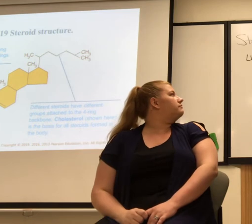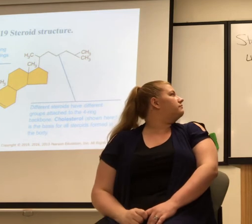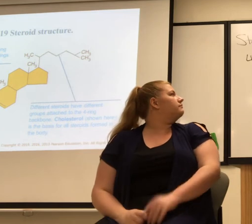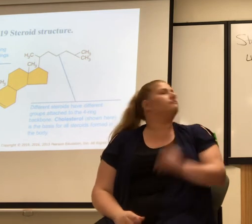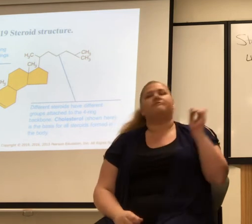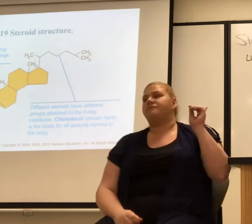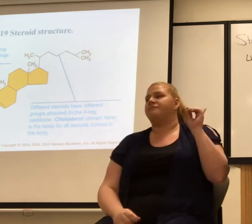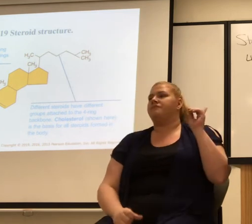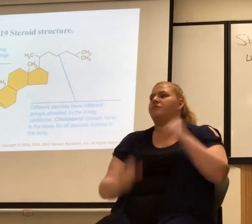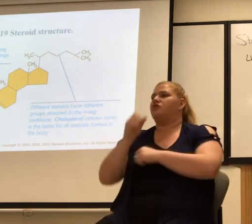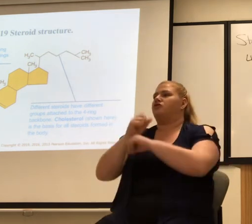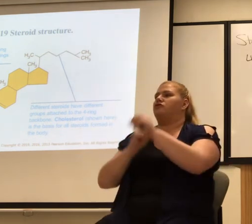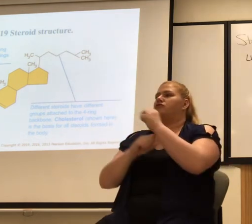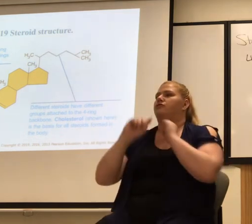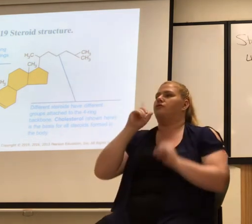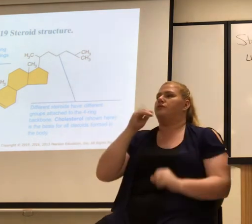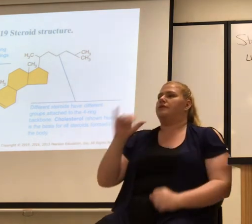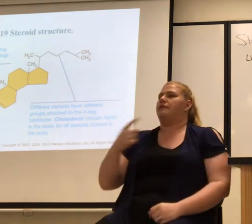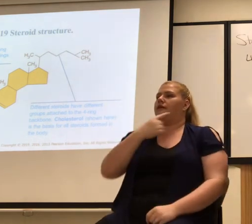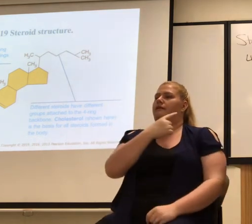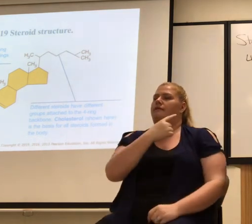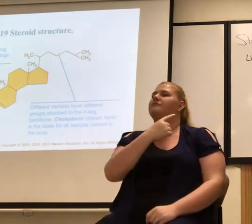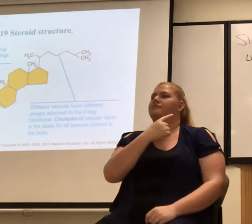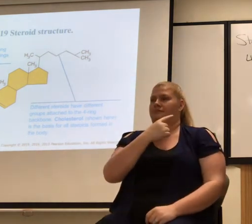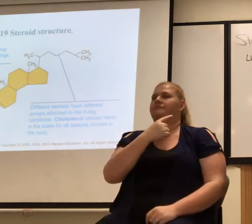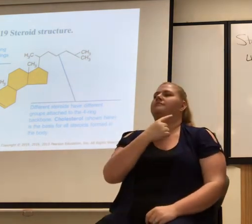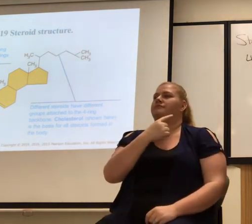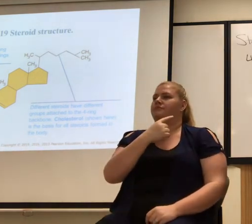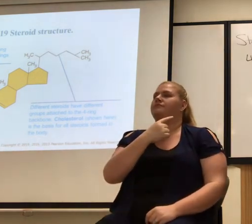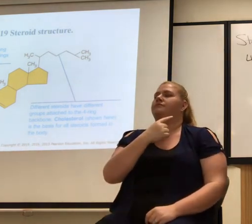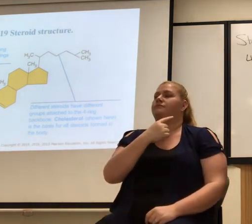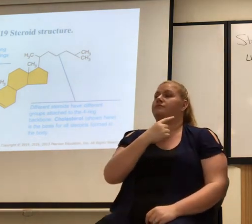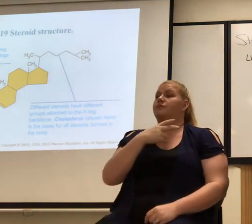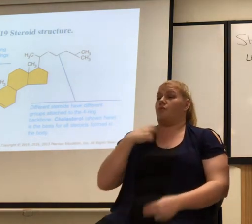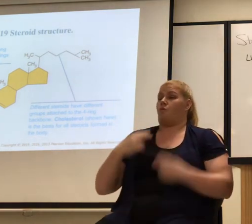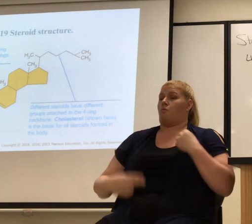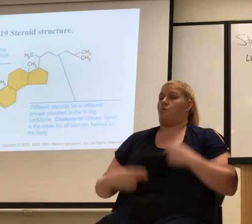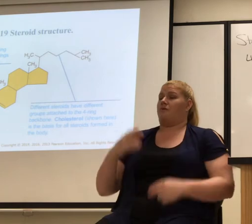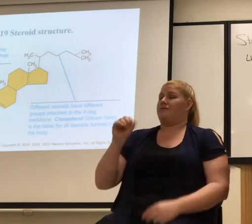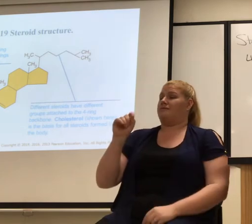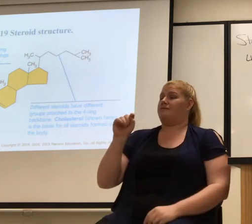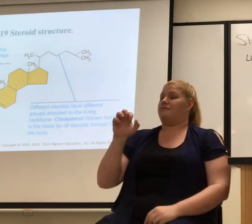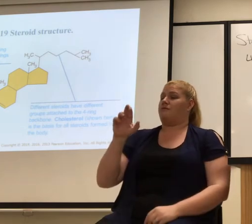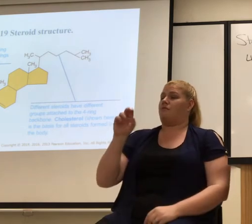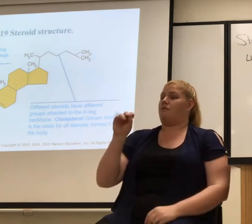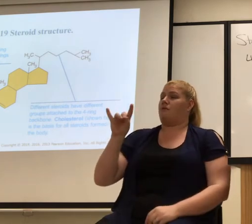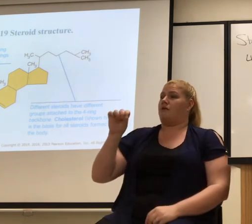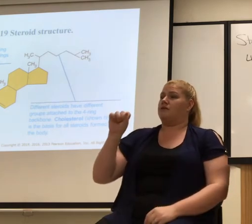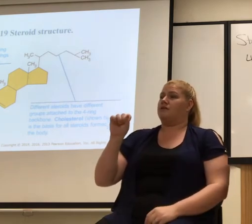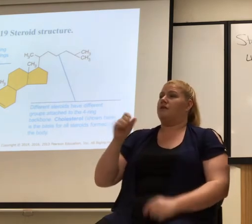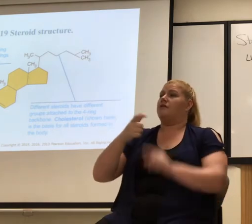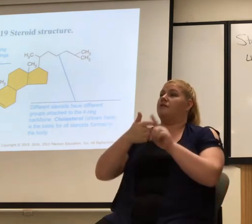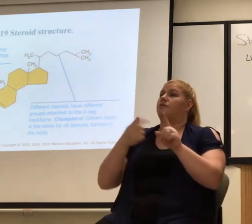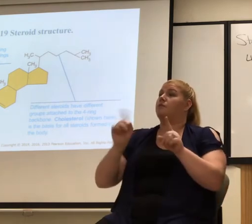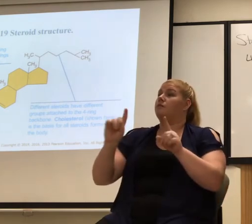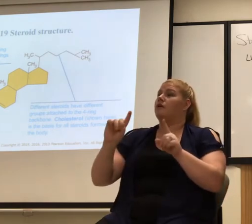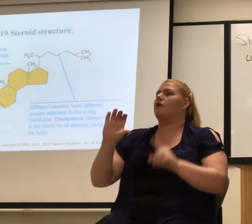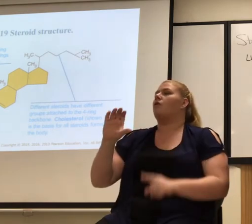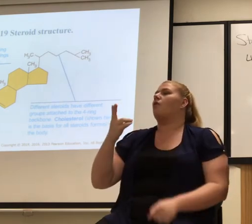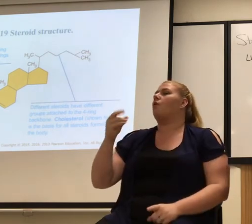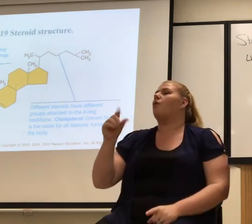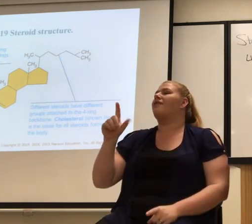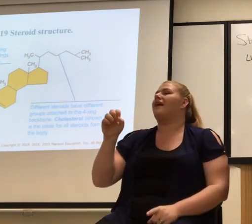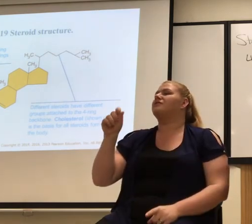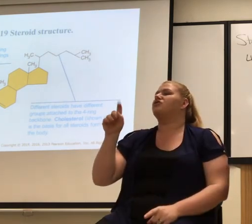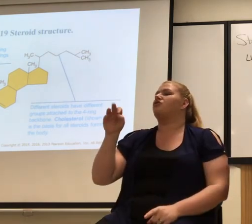Basically, that structure. Okay, and steroid hormones are derived from cholesterol. because cholesterol